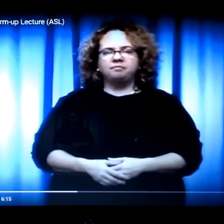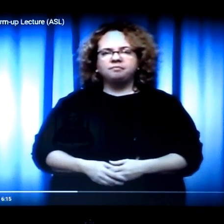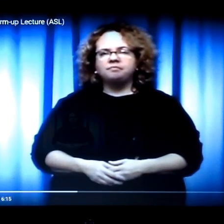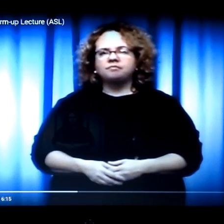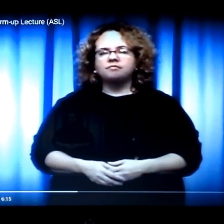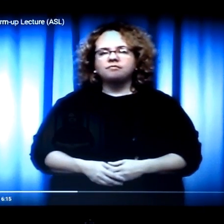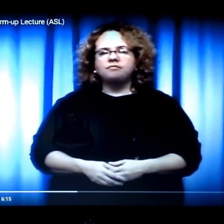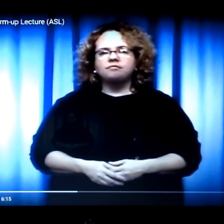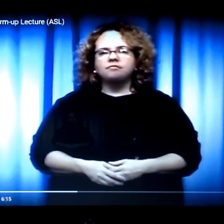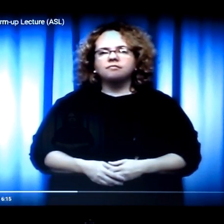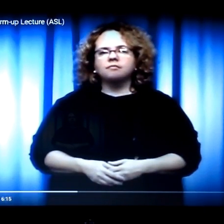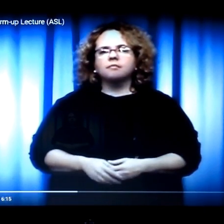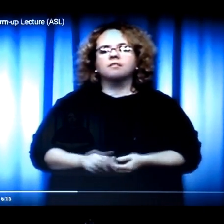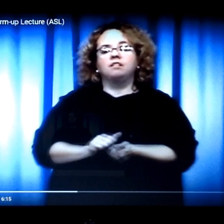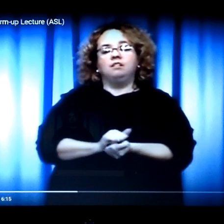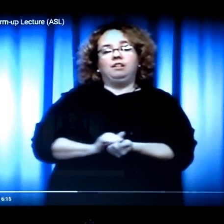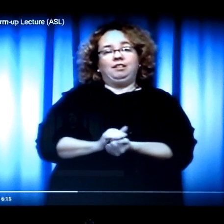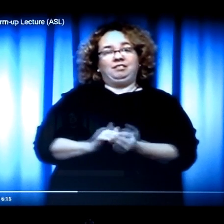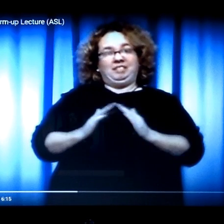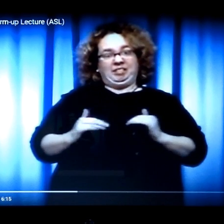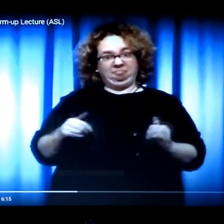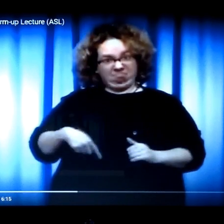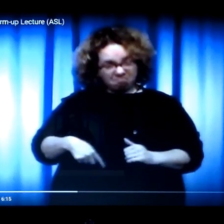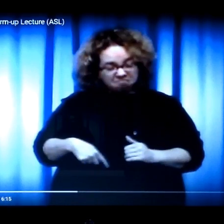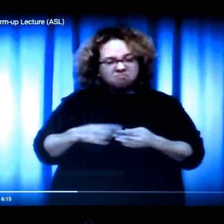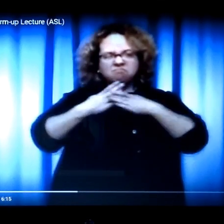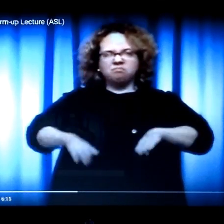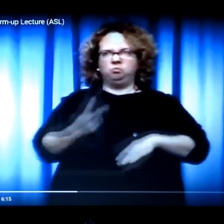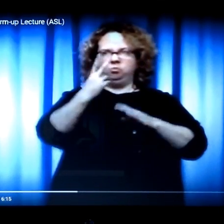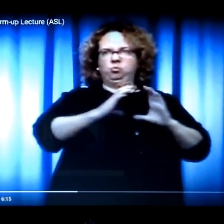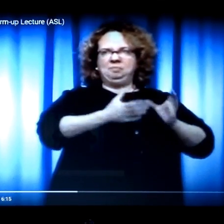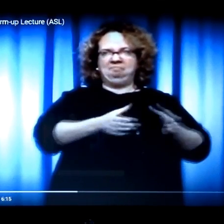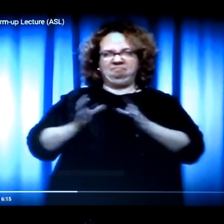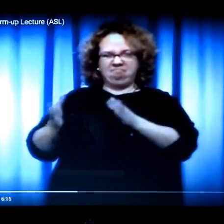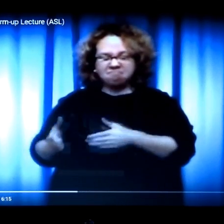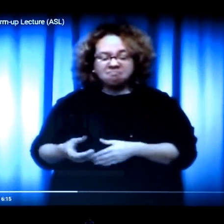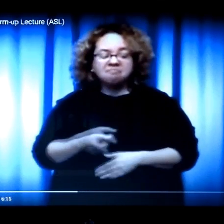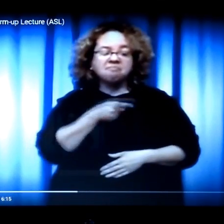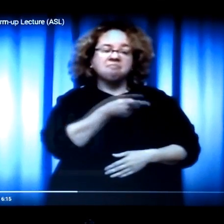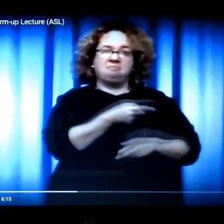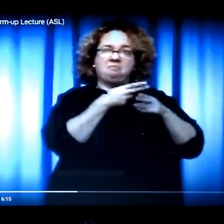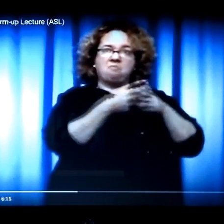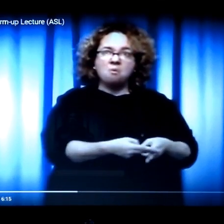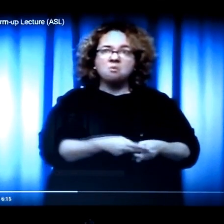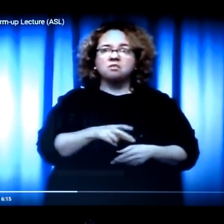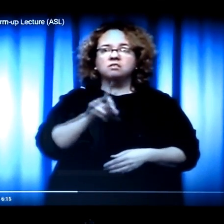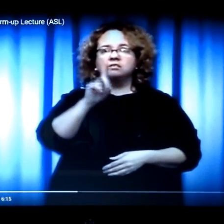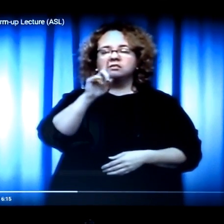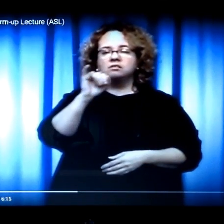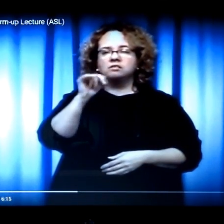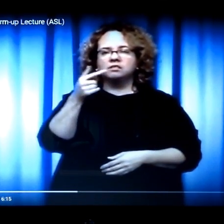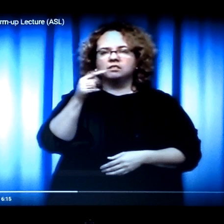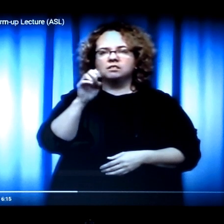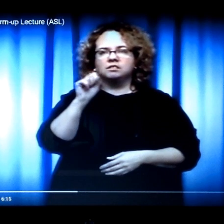So the last part is the most pertinent part the most important part to the digestive system. It's where everything that is not